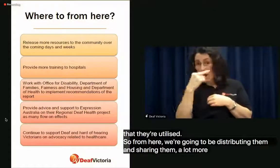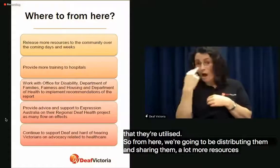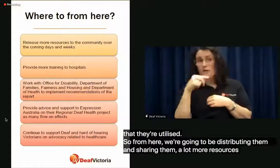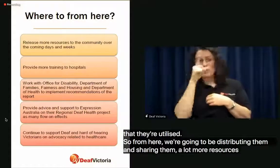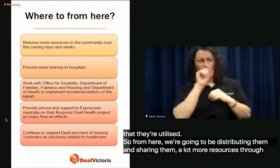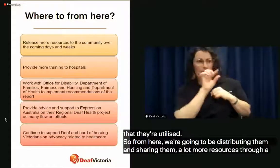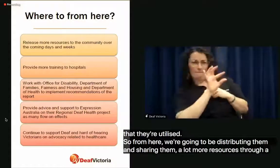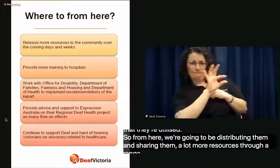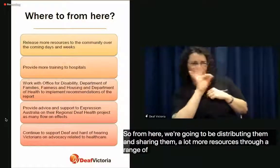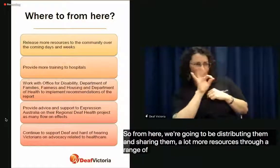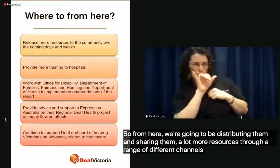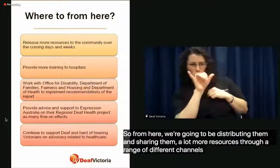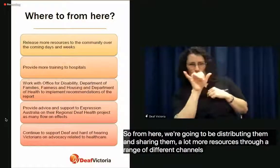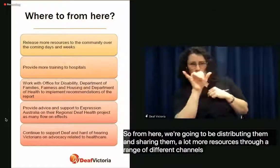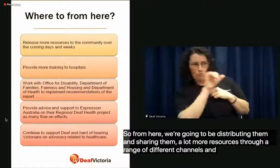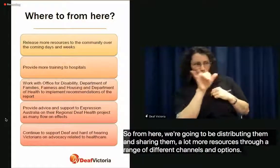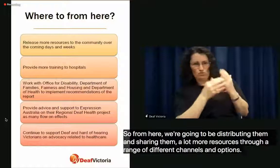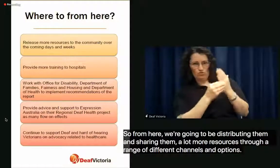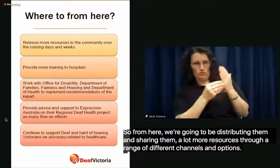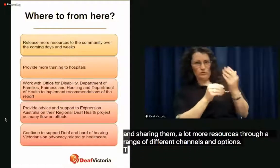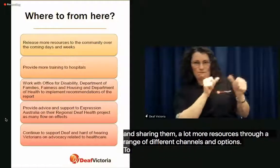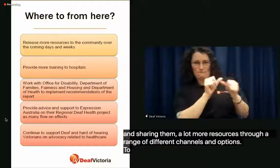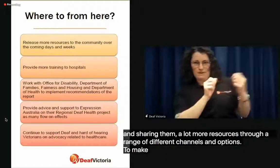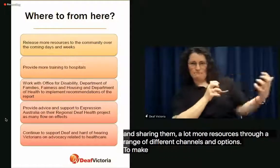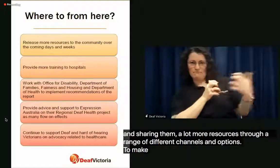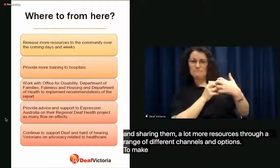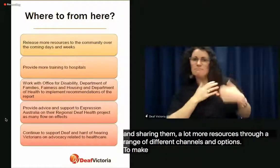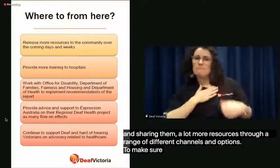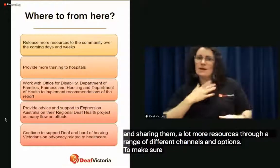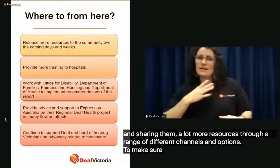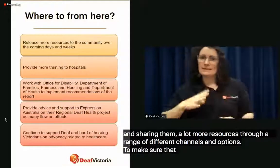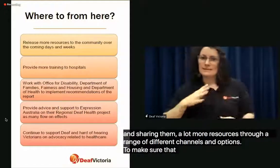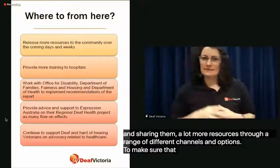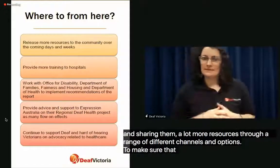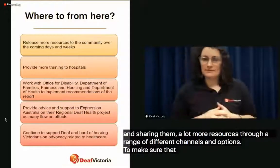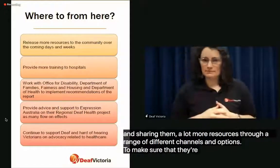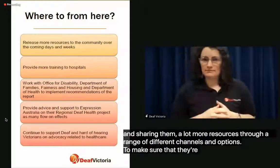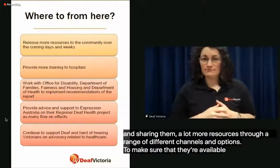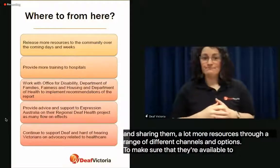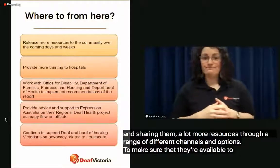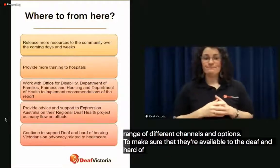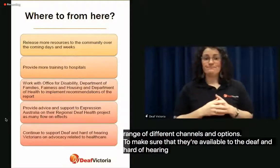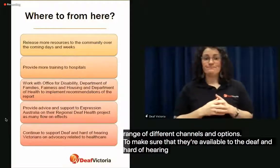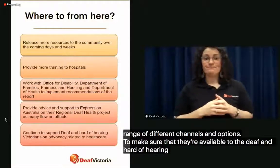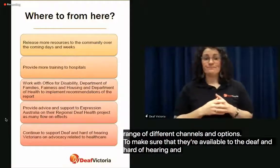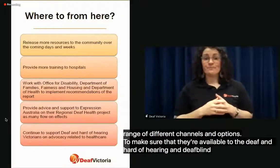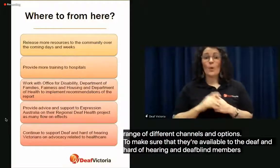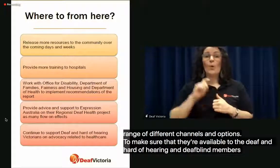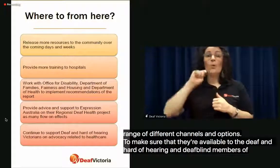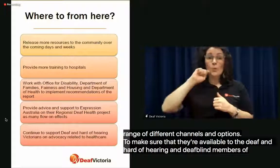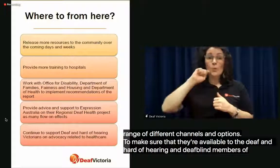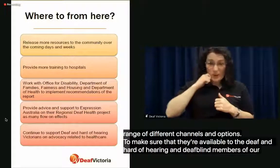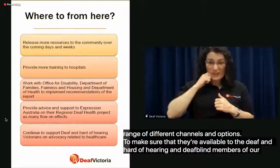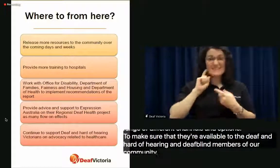to the deaf, hard of hearing, and deaf and blind members of our community. They can choose whatever resources best meet their